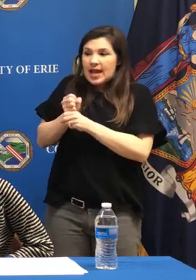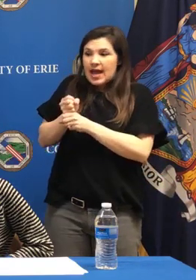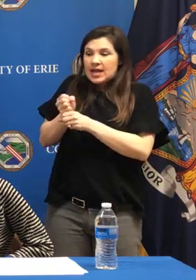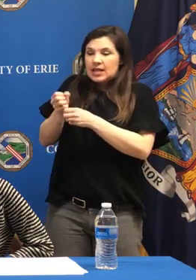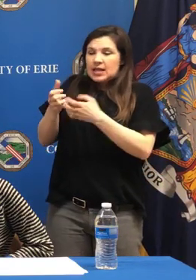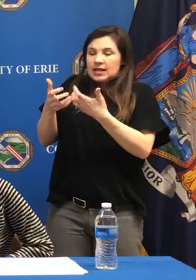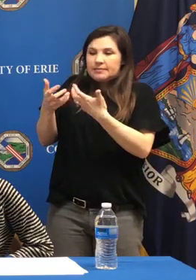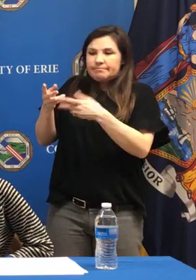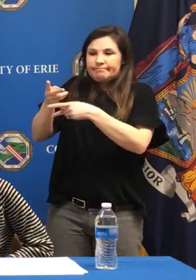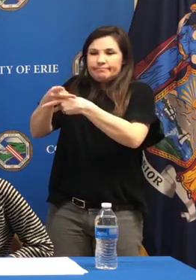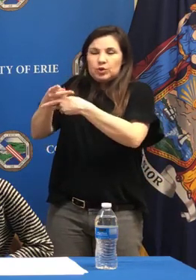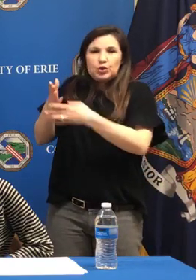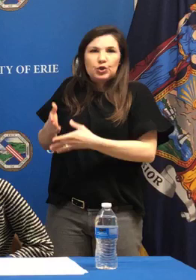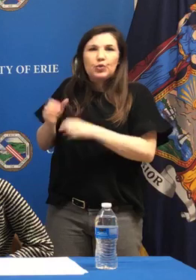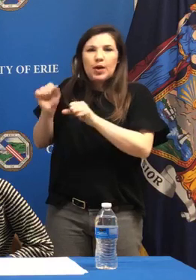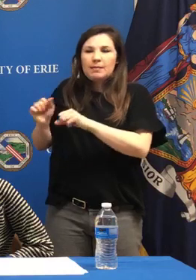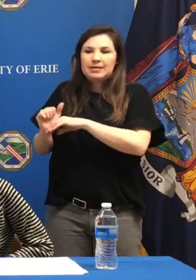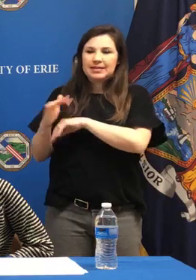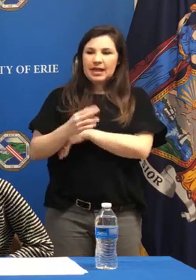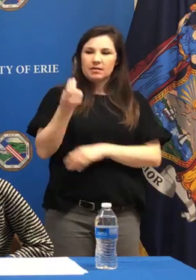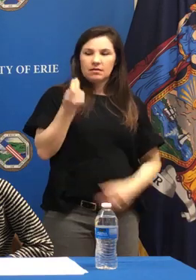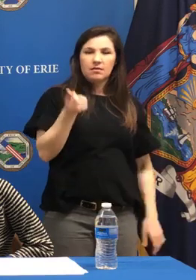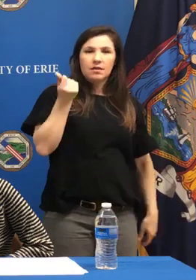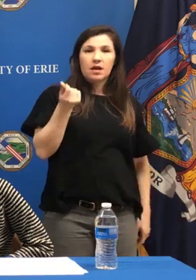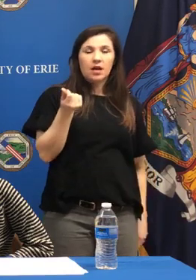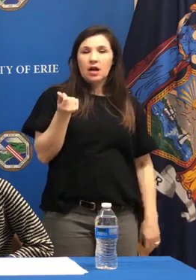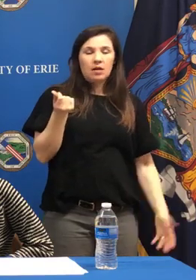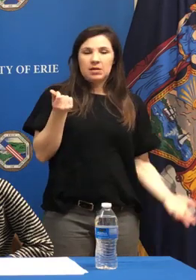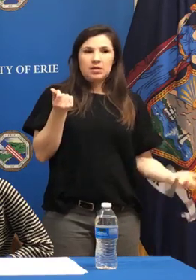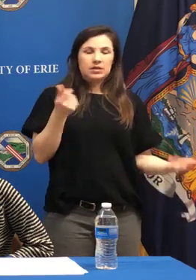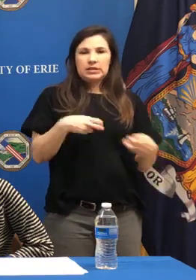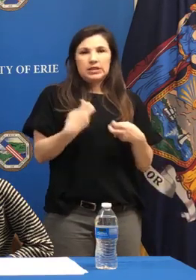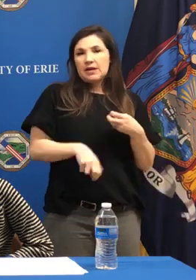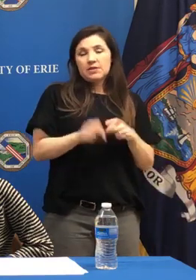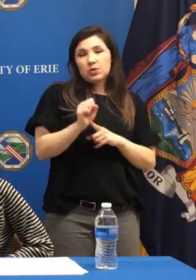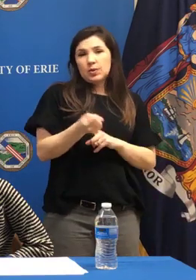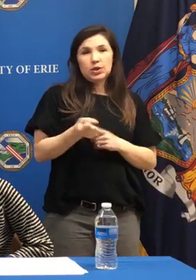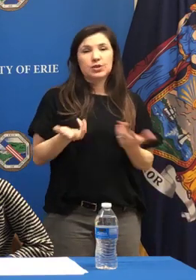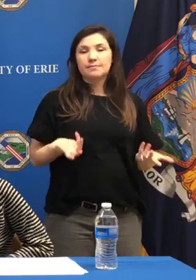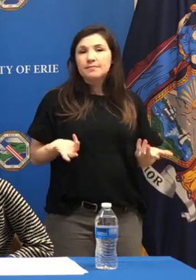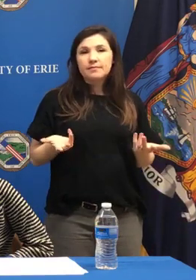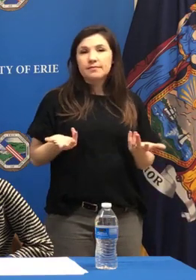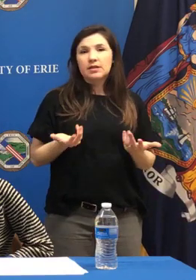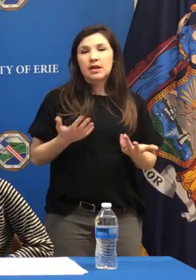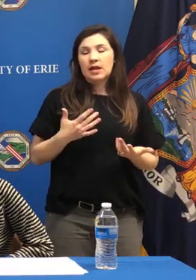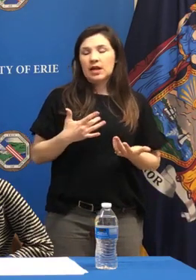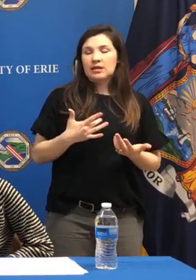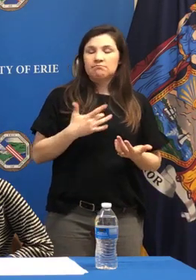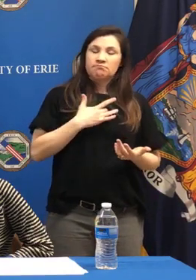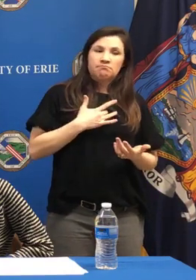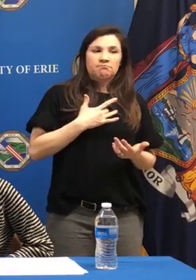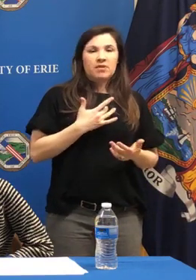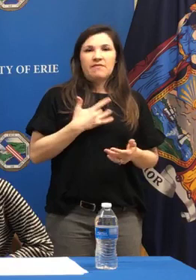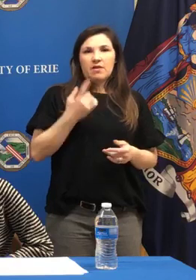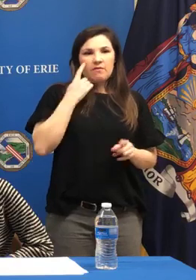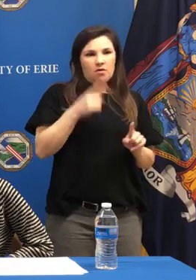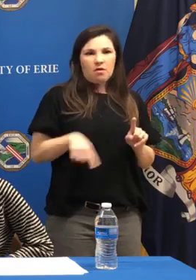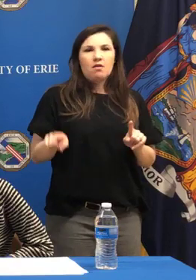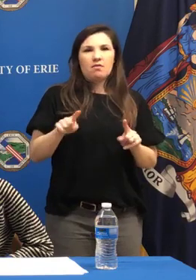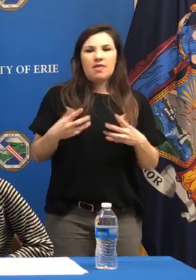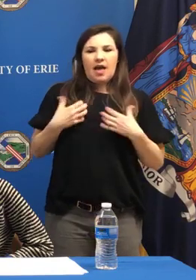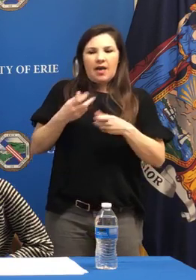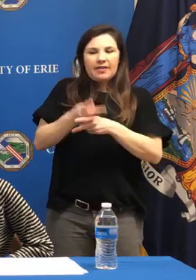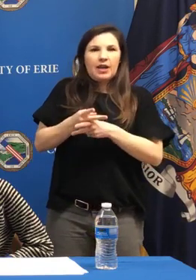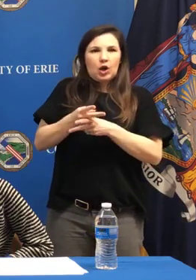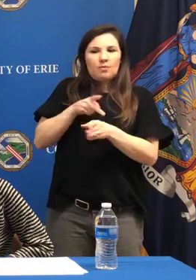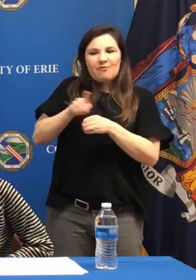who could ship them out right away. It's a really tough situation, and I certainly feel for the healthcare professionals out there that are on the front